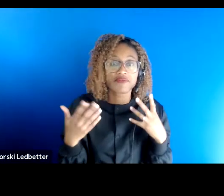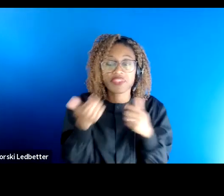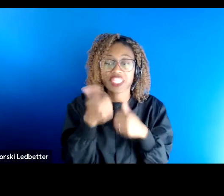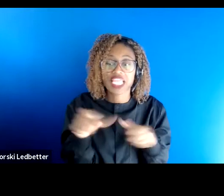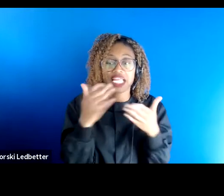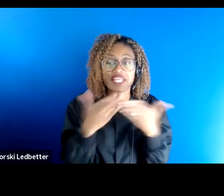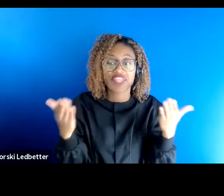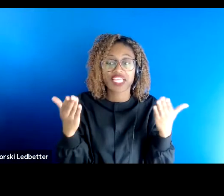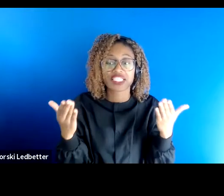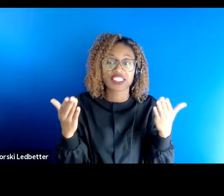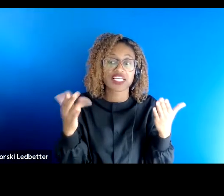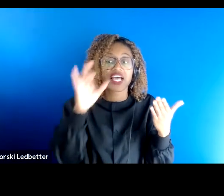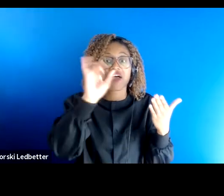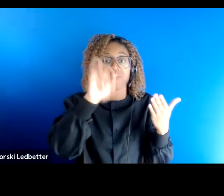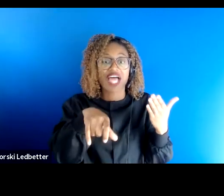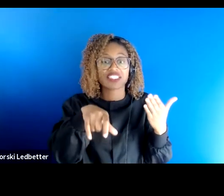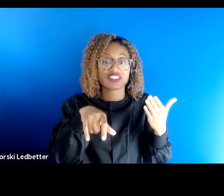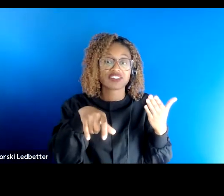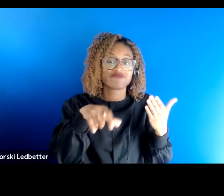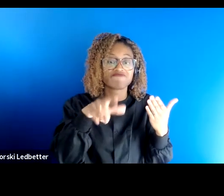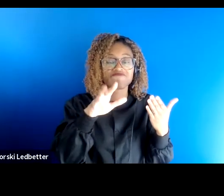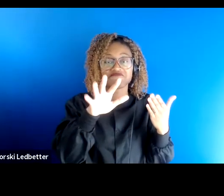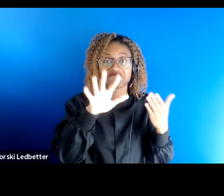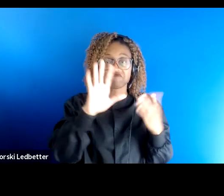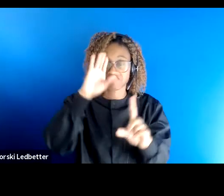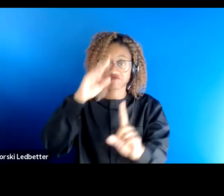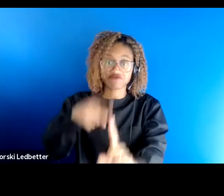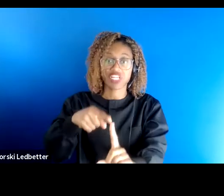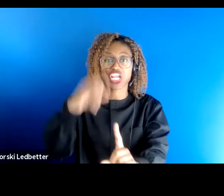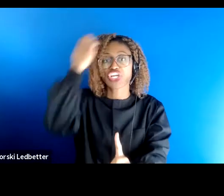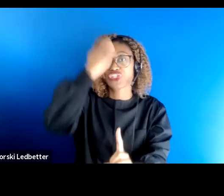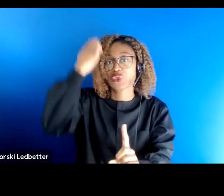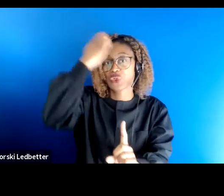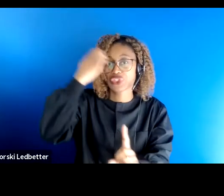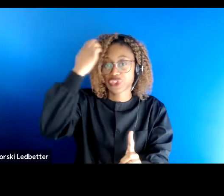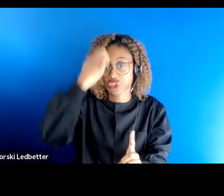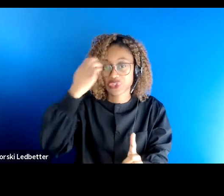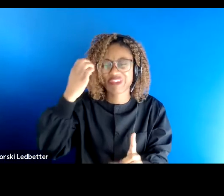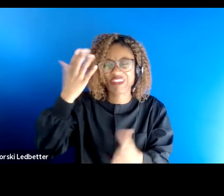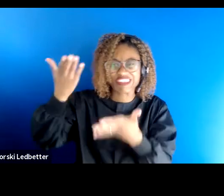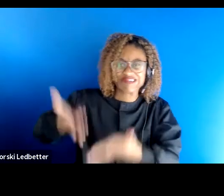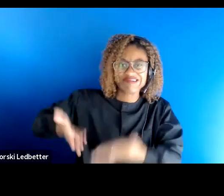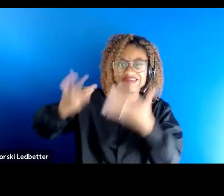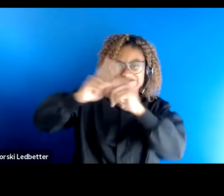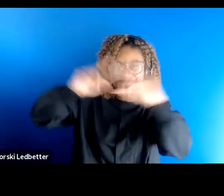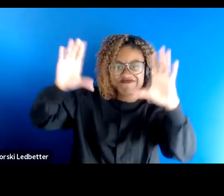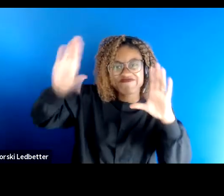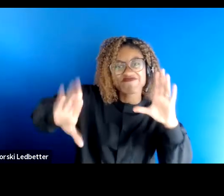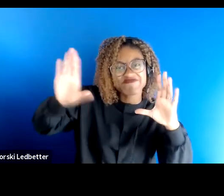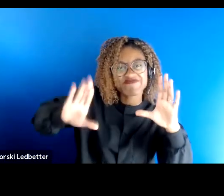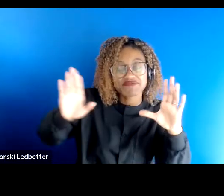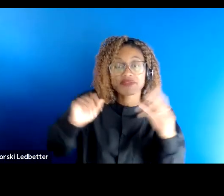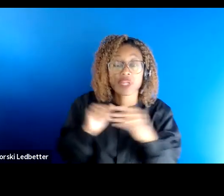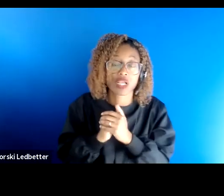that is sort of centered around what a European aesthetic would look like. So, in